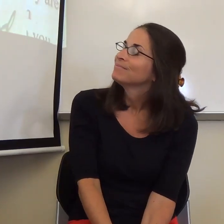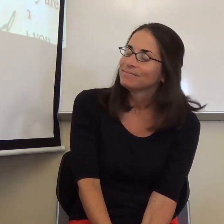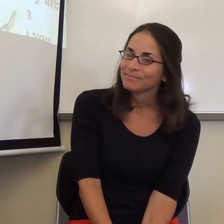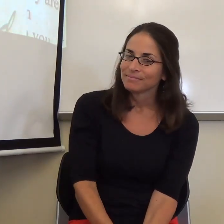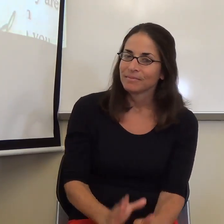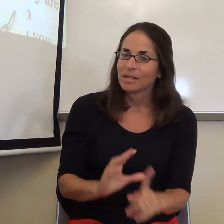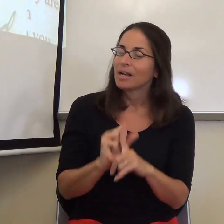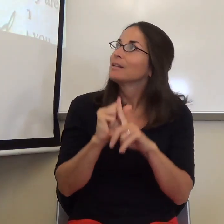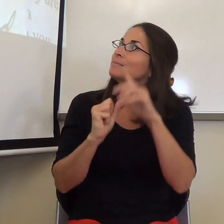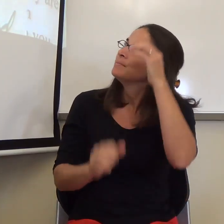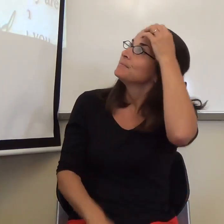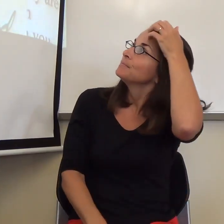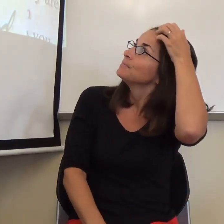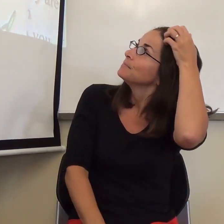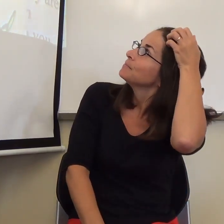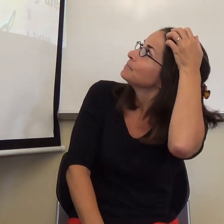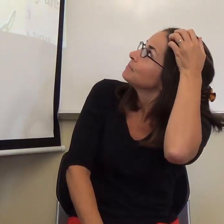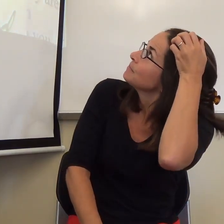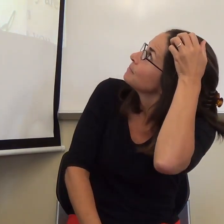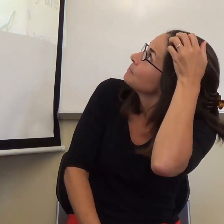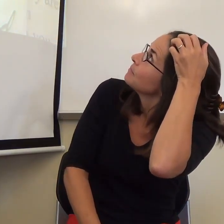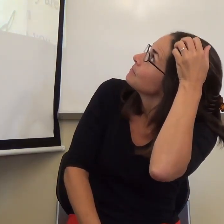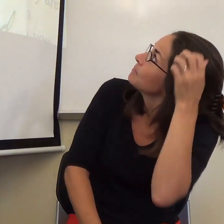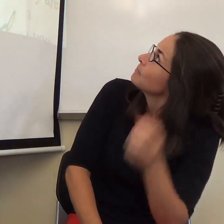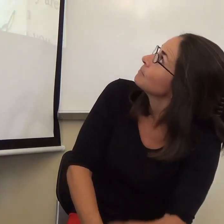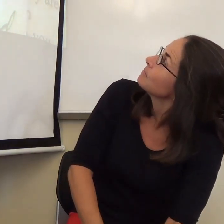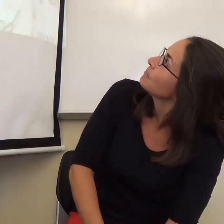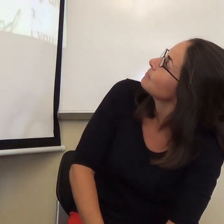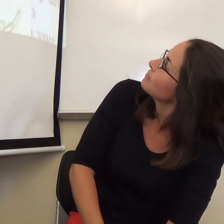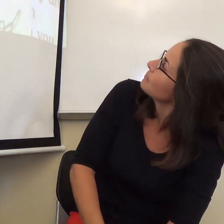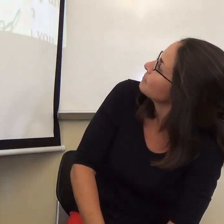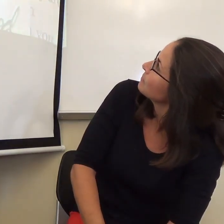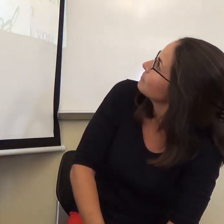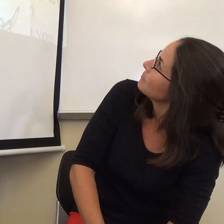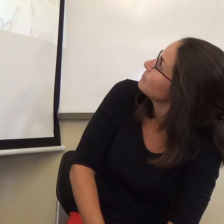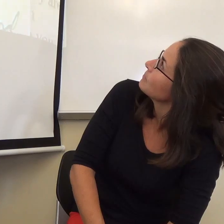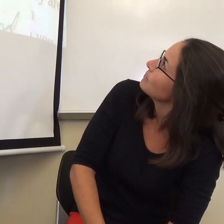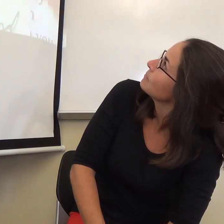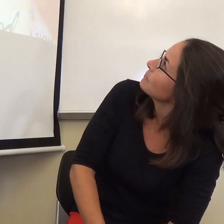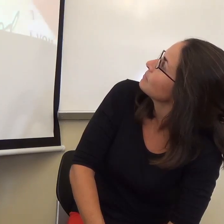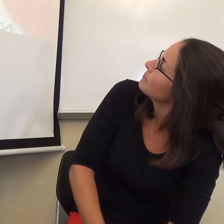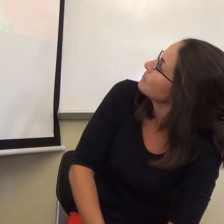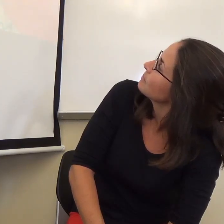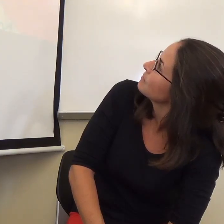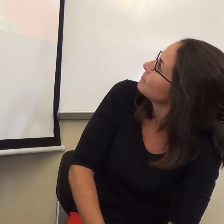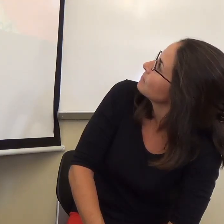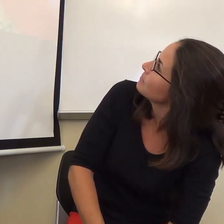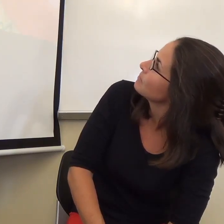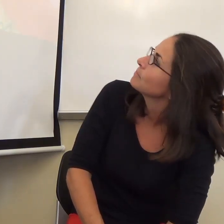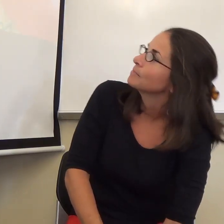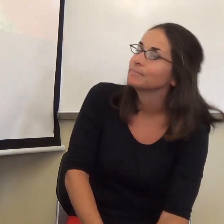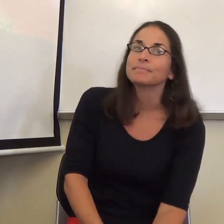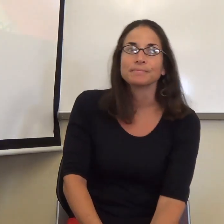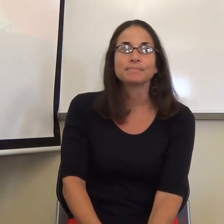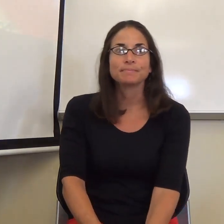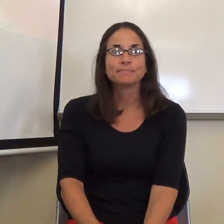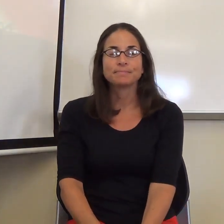She has the answer right here. This section's about reading, here's her reversal transition, and this section is